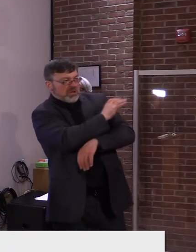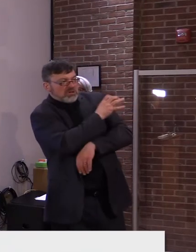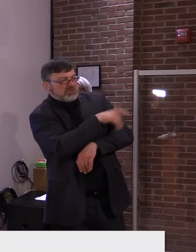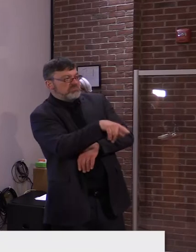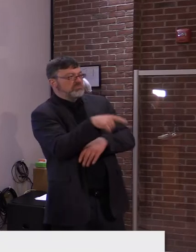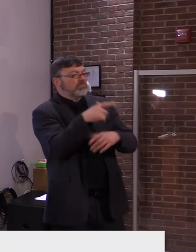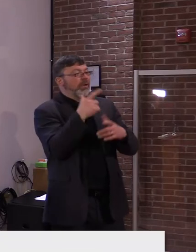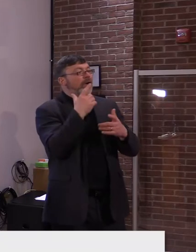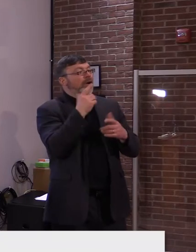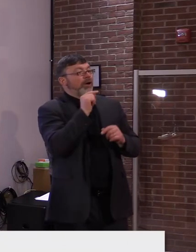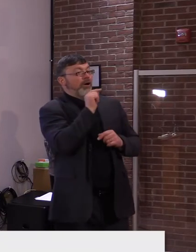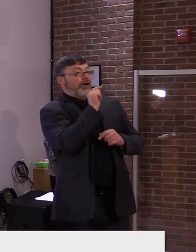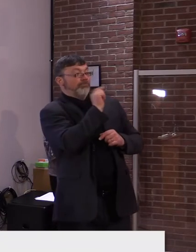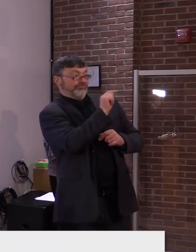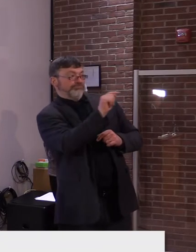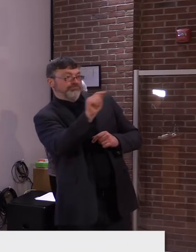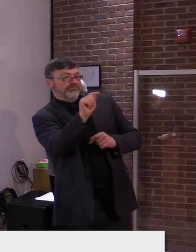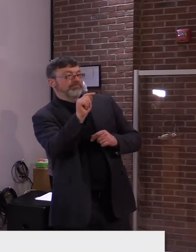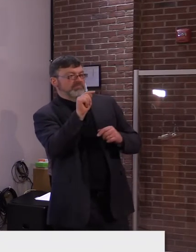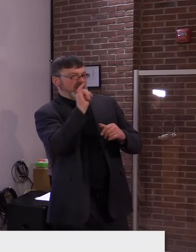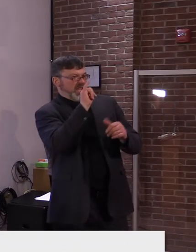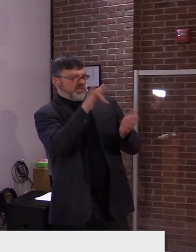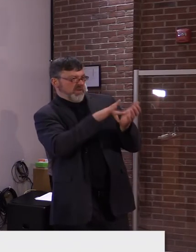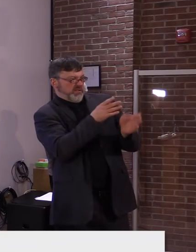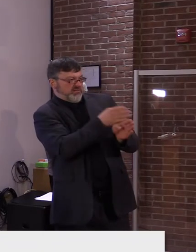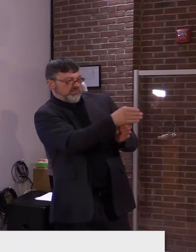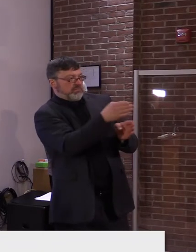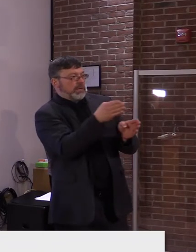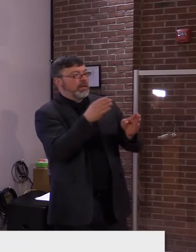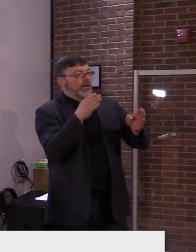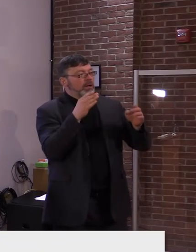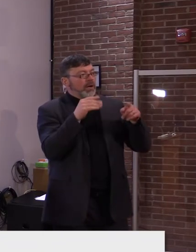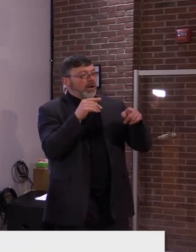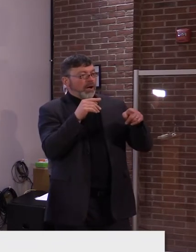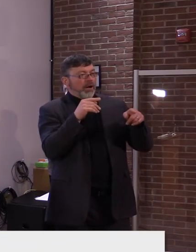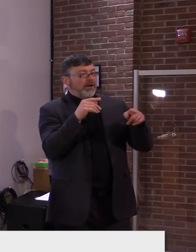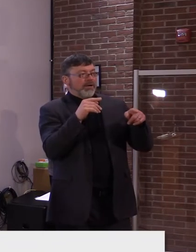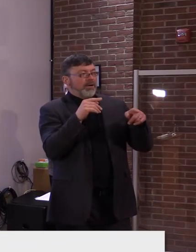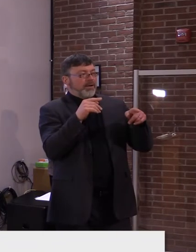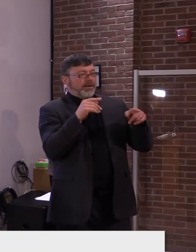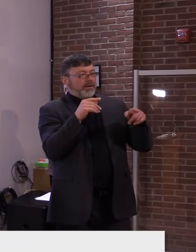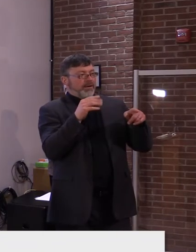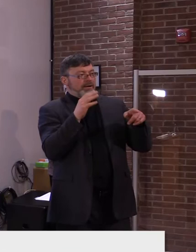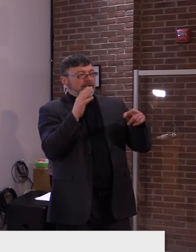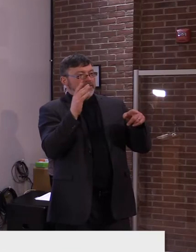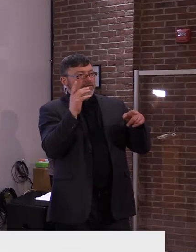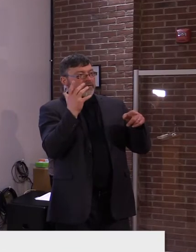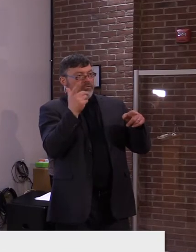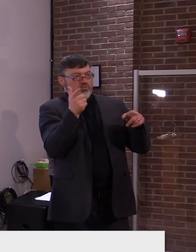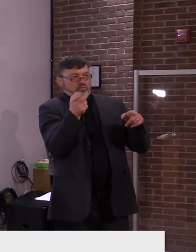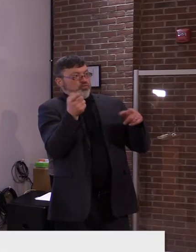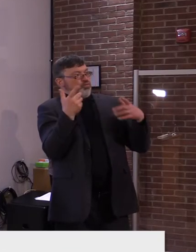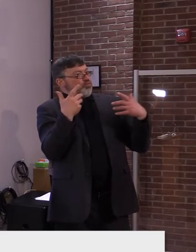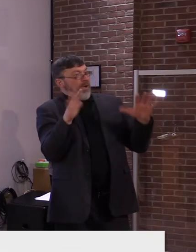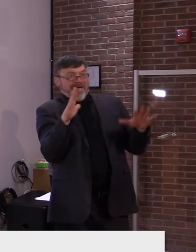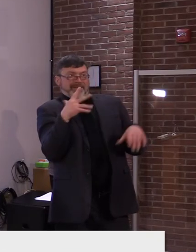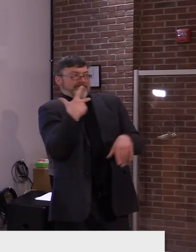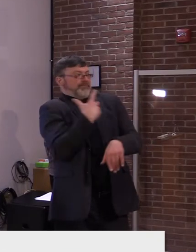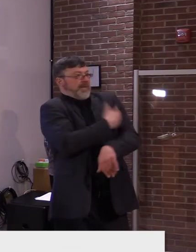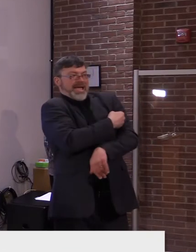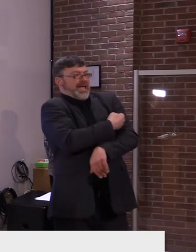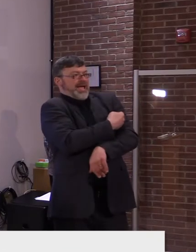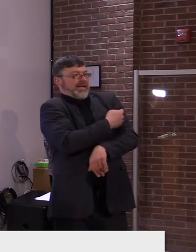you have in the past not wanted to, for whatever reason, not wanted to get your vaccine for flu, for seasonal